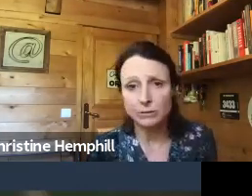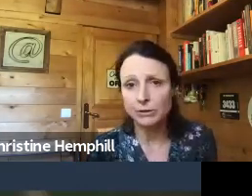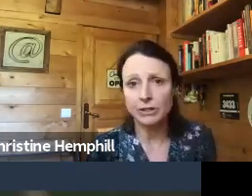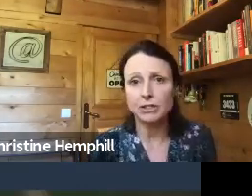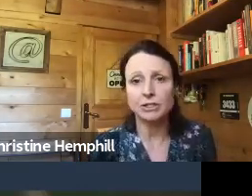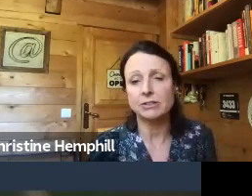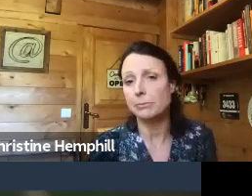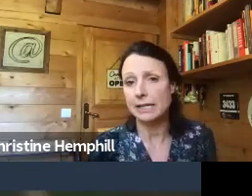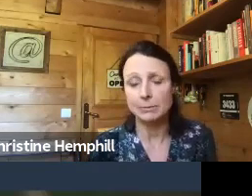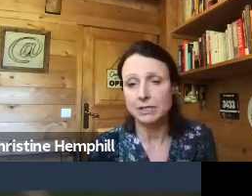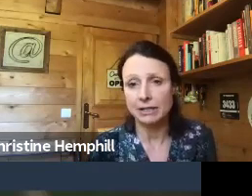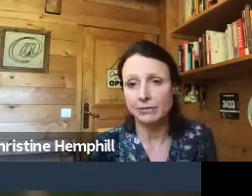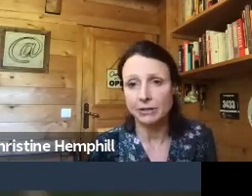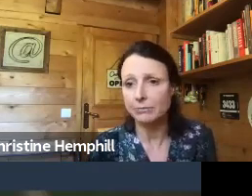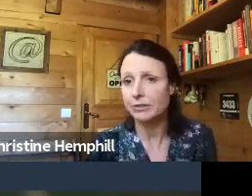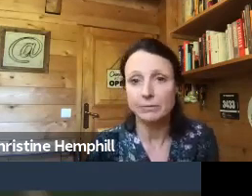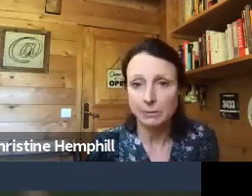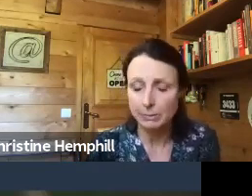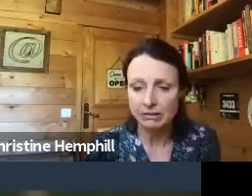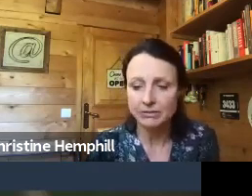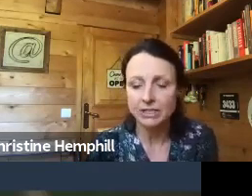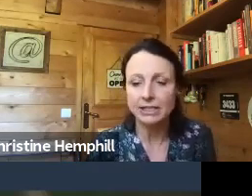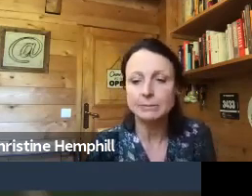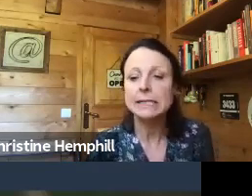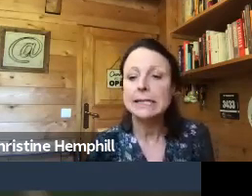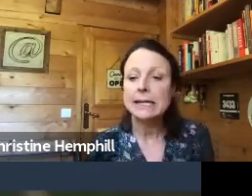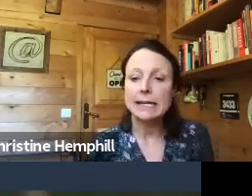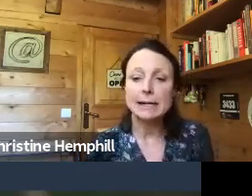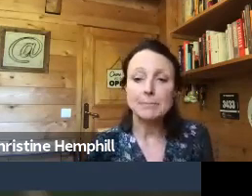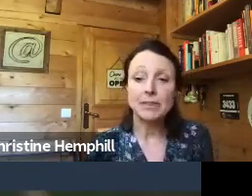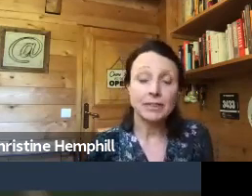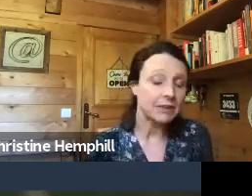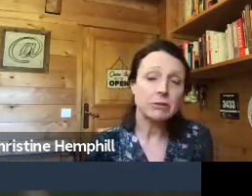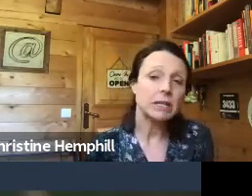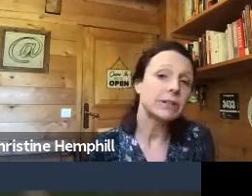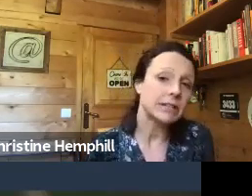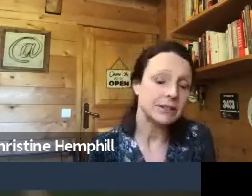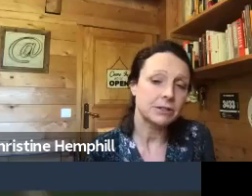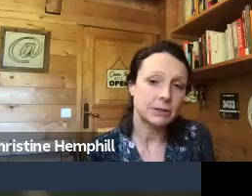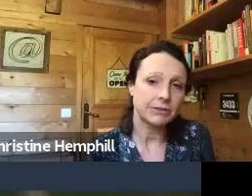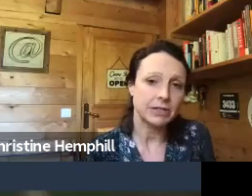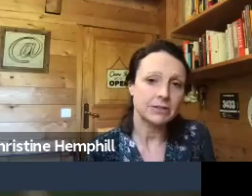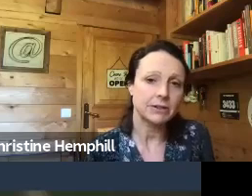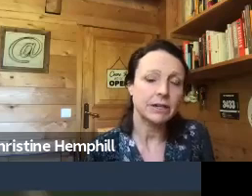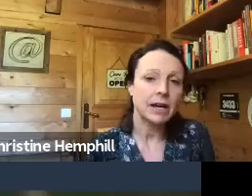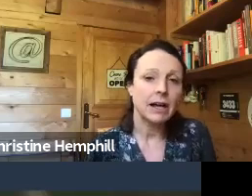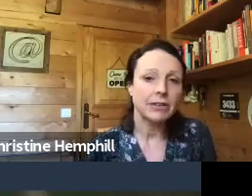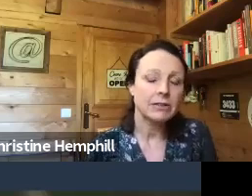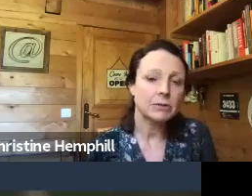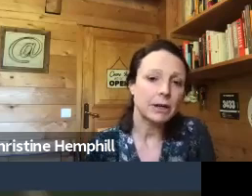health conditions, not being able to leave home for a period of time. They've already learned how to do a lot of this. So I think there's quite a